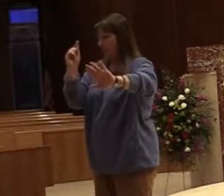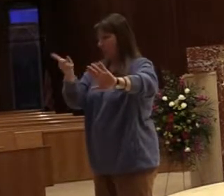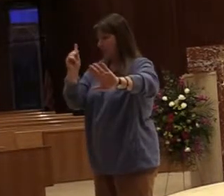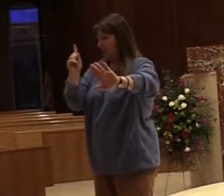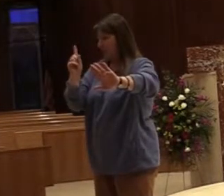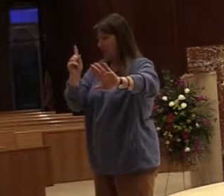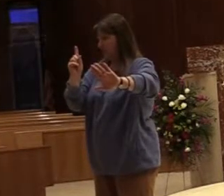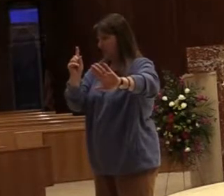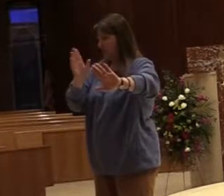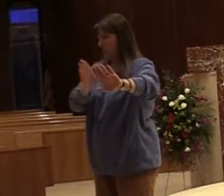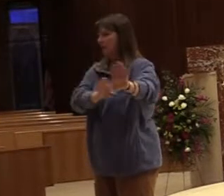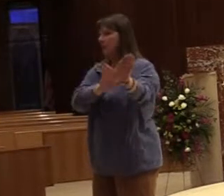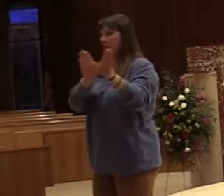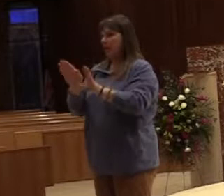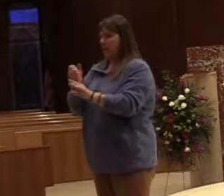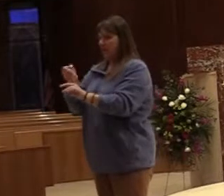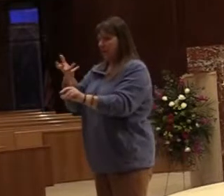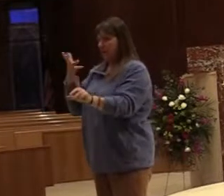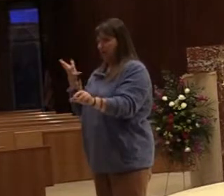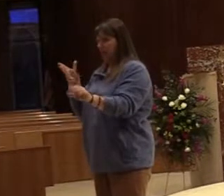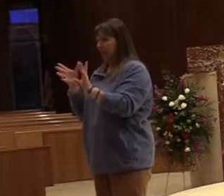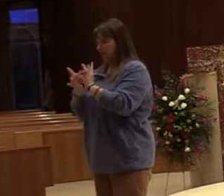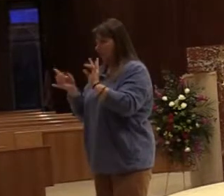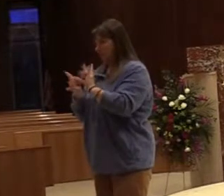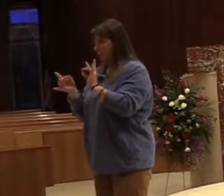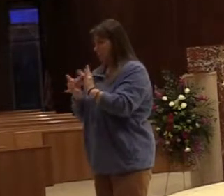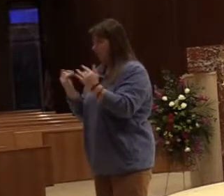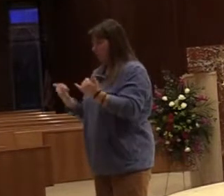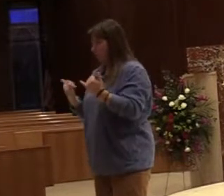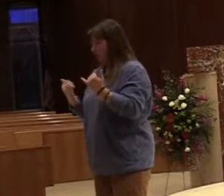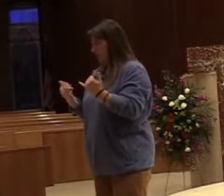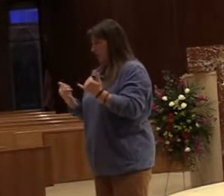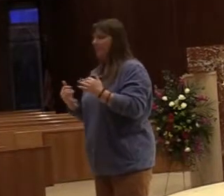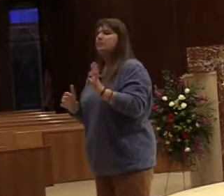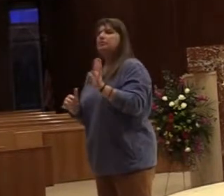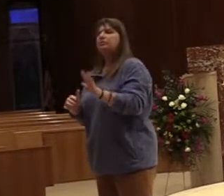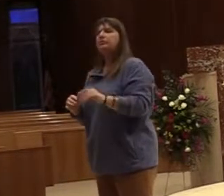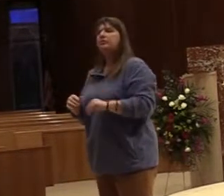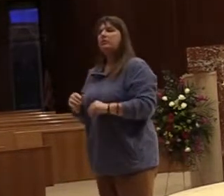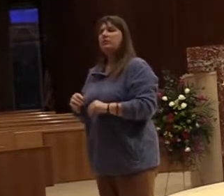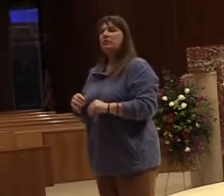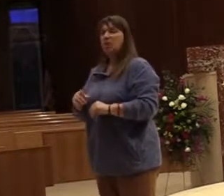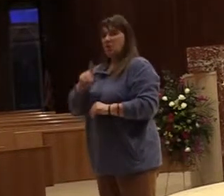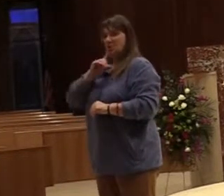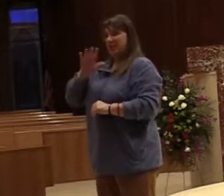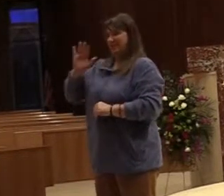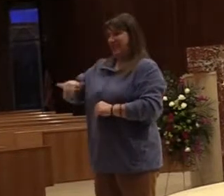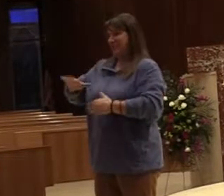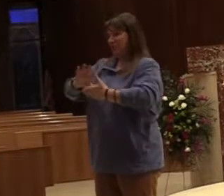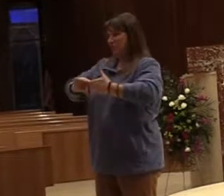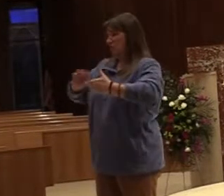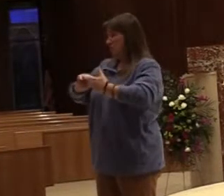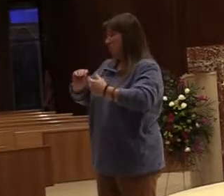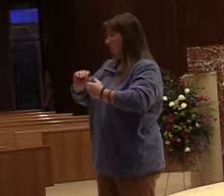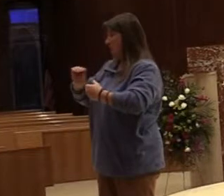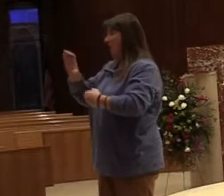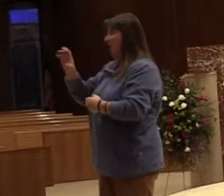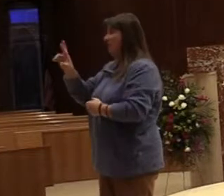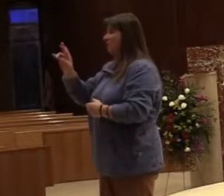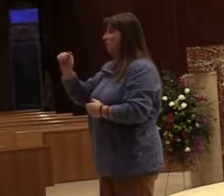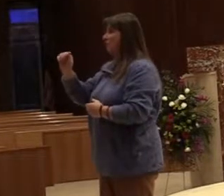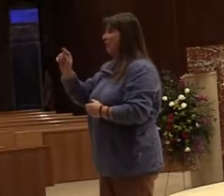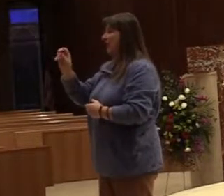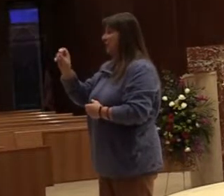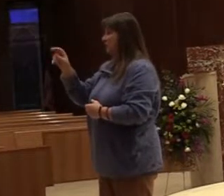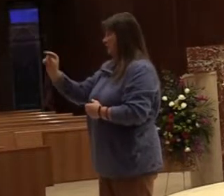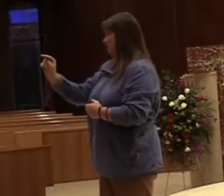So the parable of the landowner and his tenants is the story of creation. That this